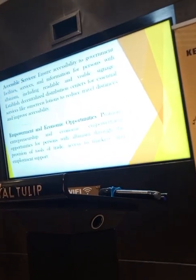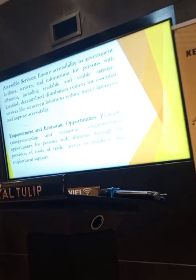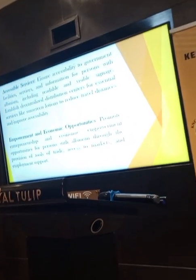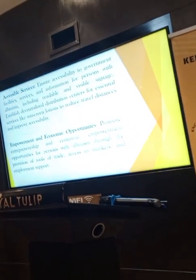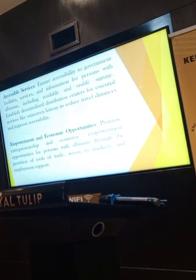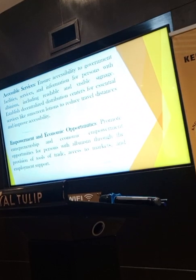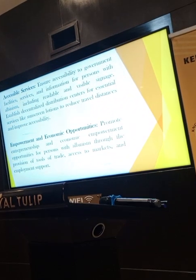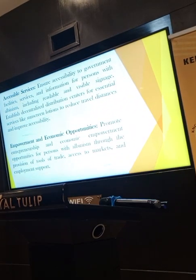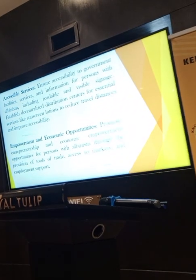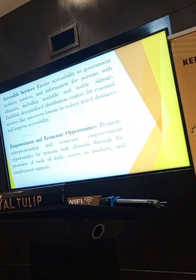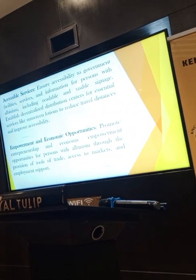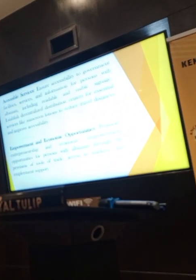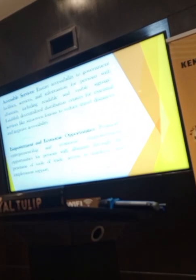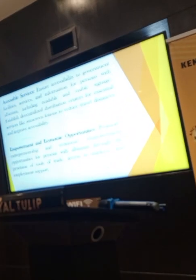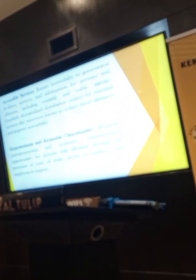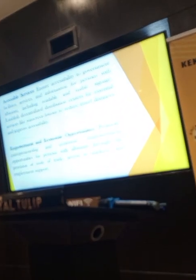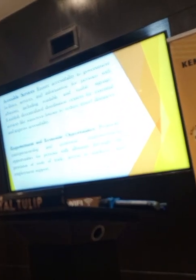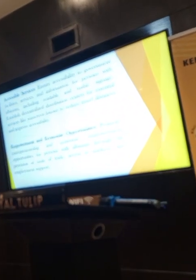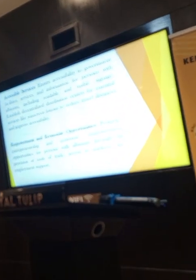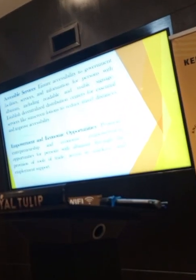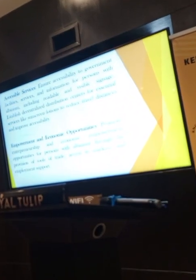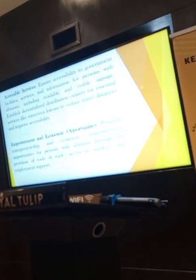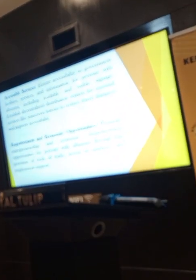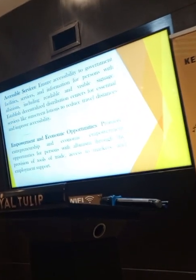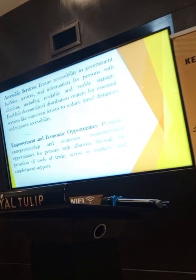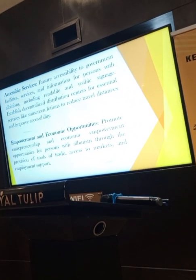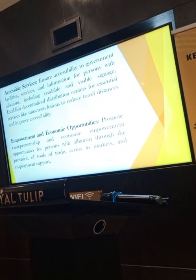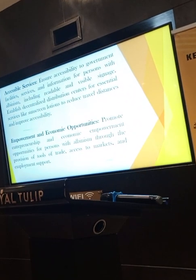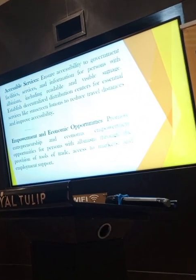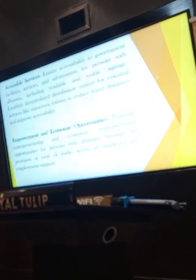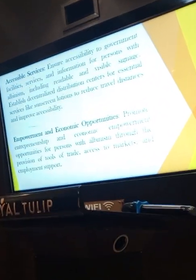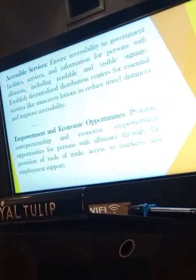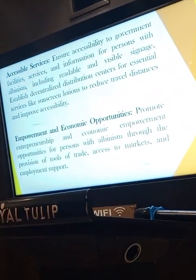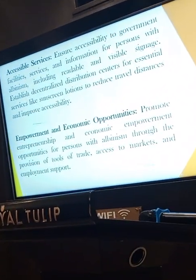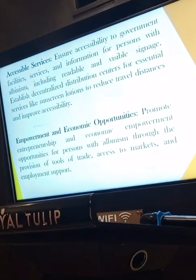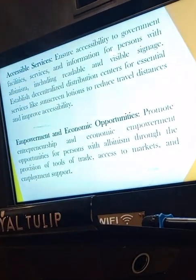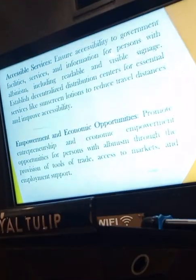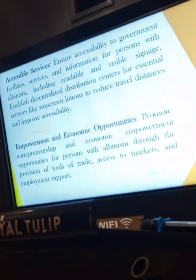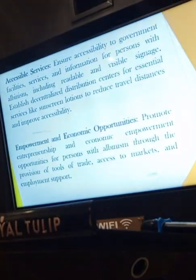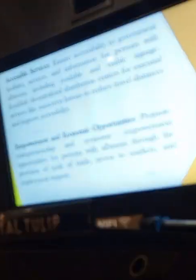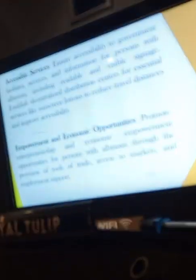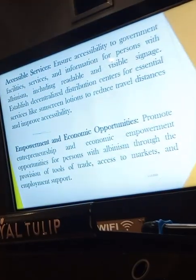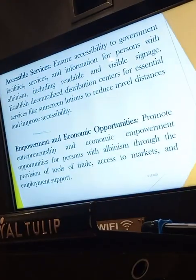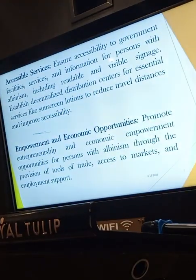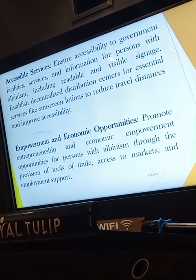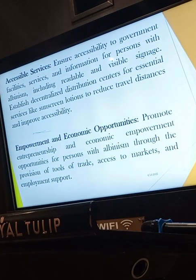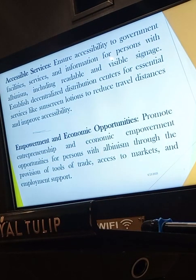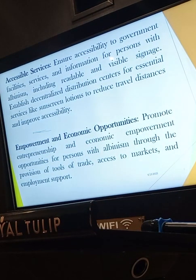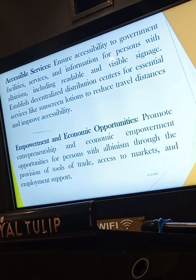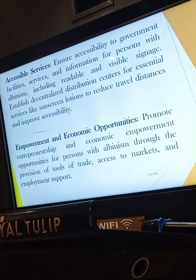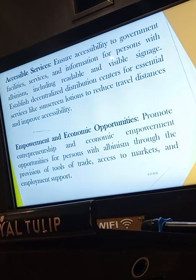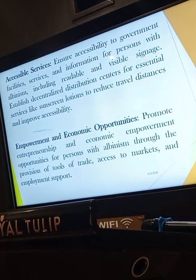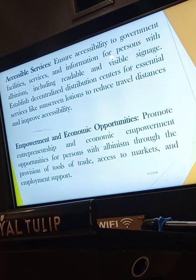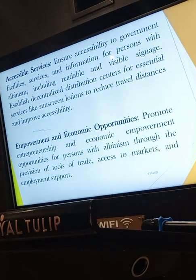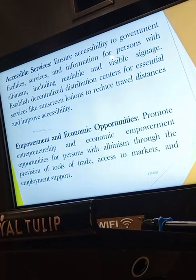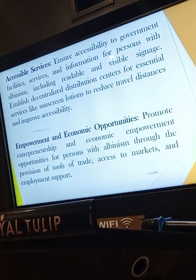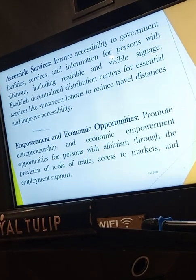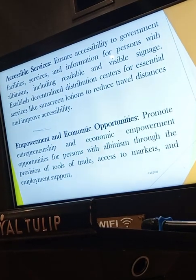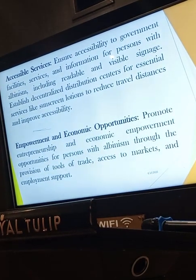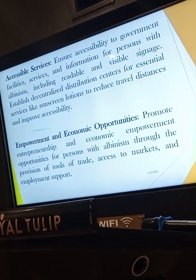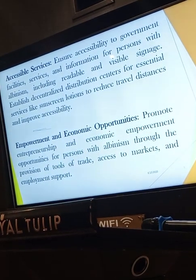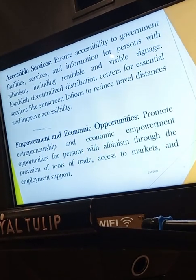that if we don't involve us, nothing for us without. So if you do it by your own way, you